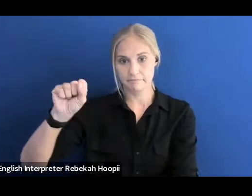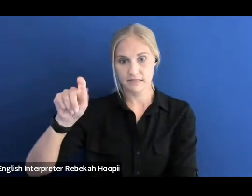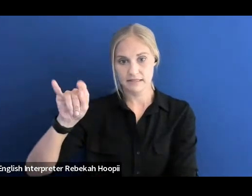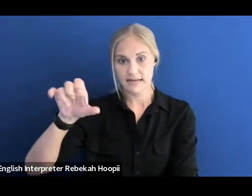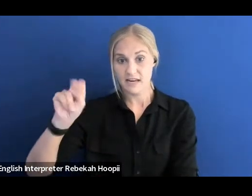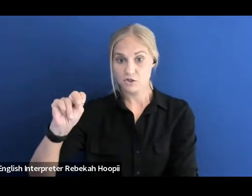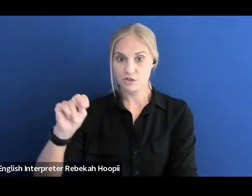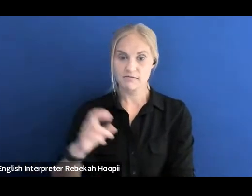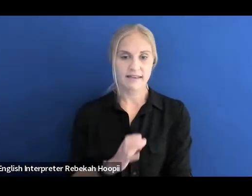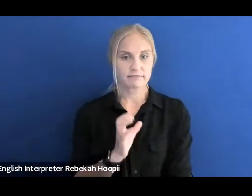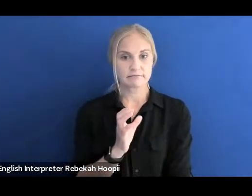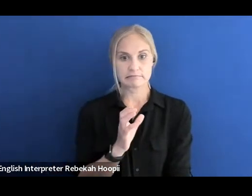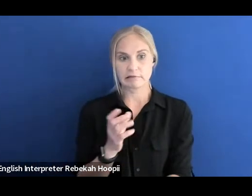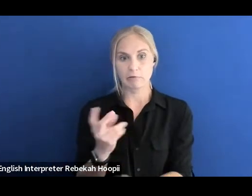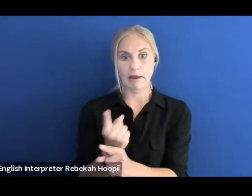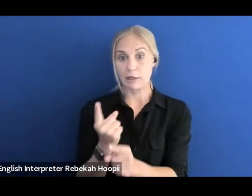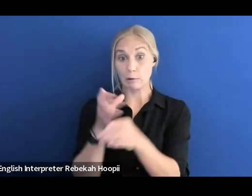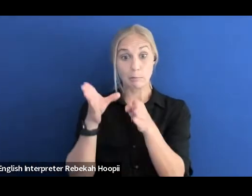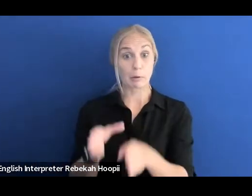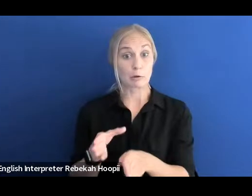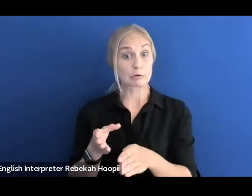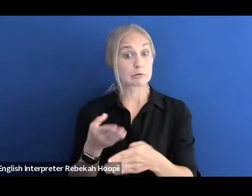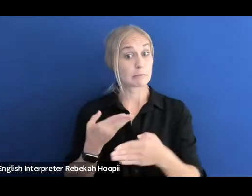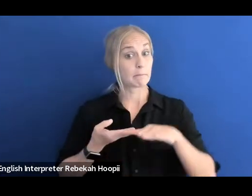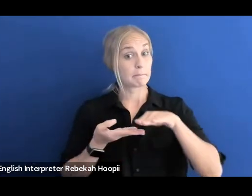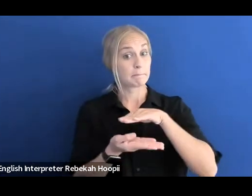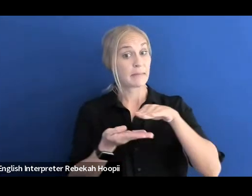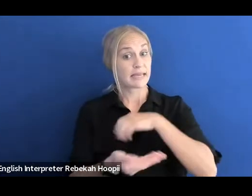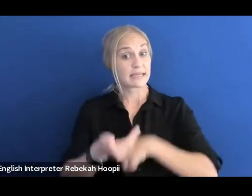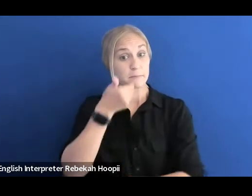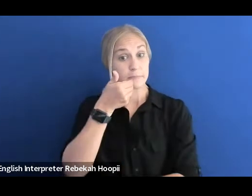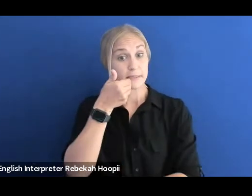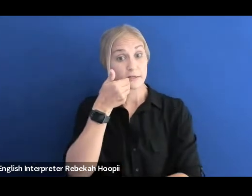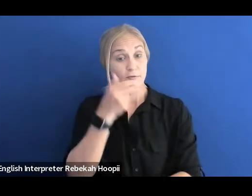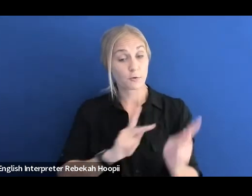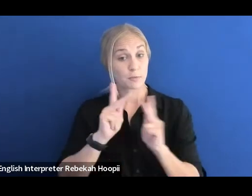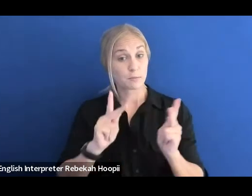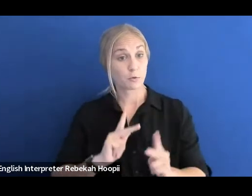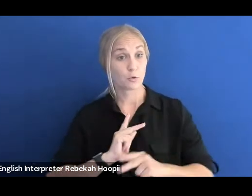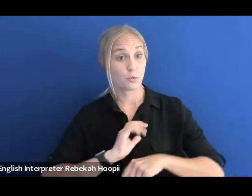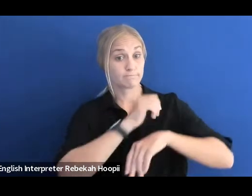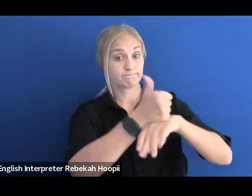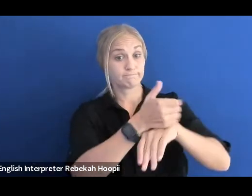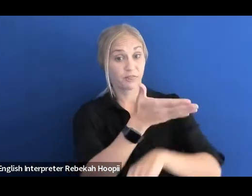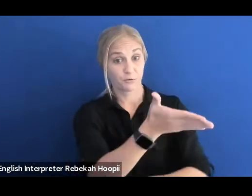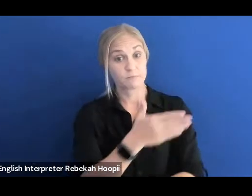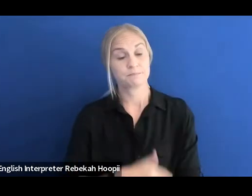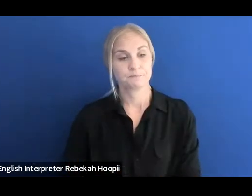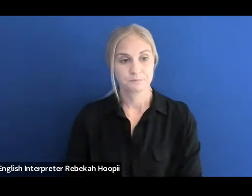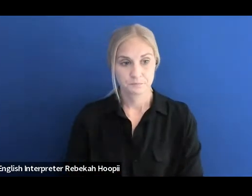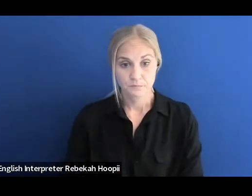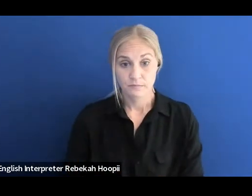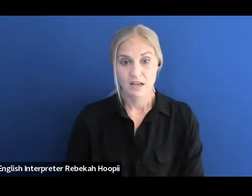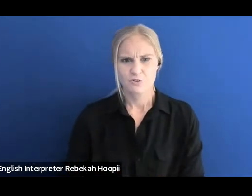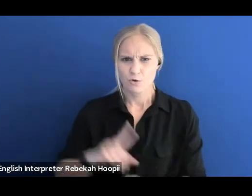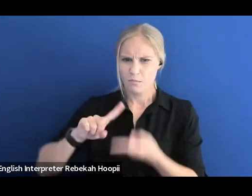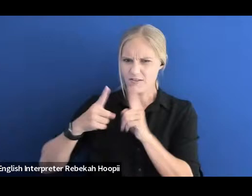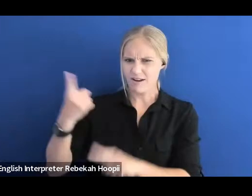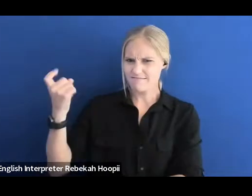making pizzas for the people who were stationed up there. So he asked me one day, he